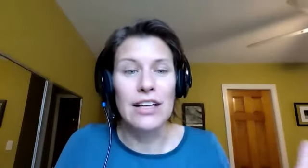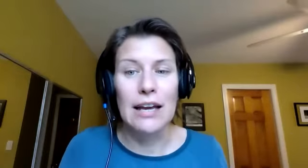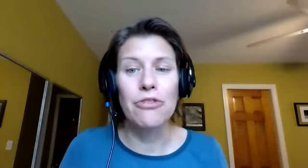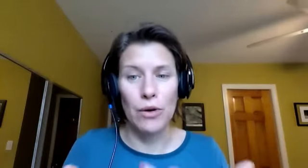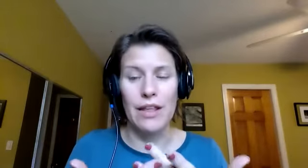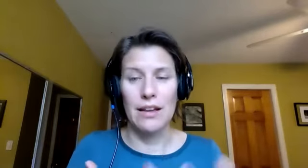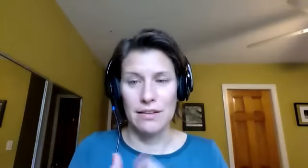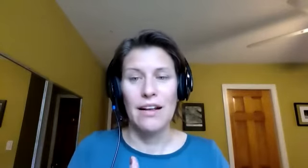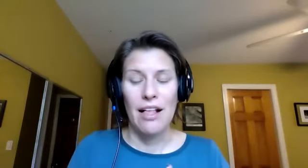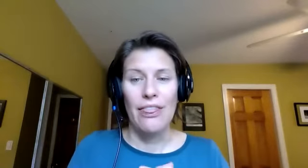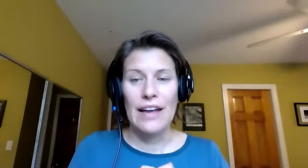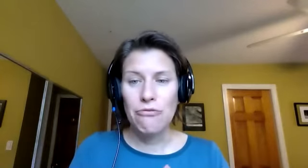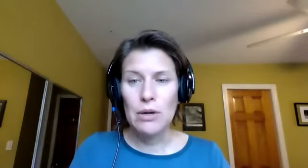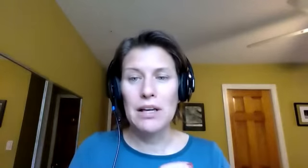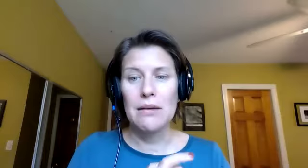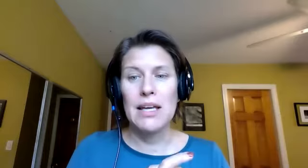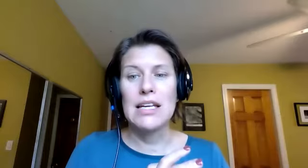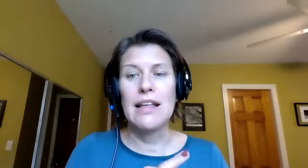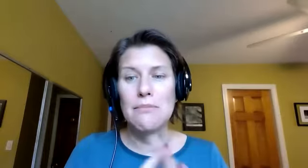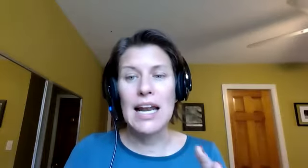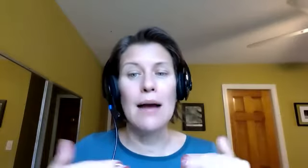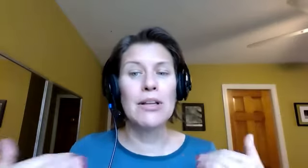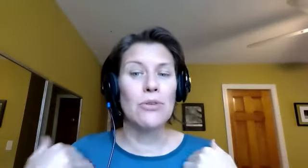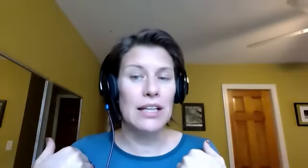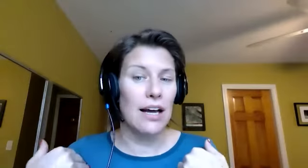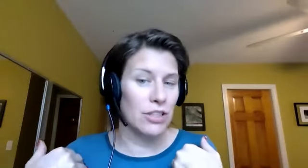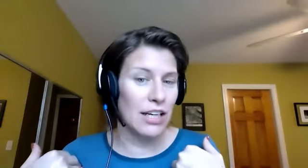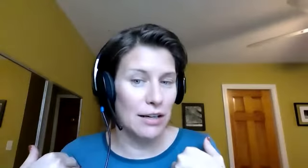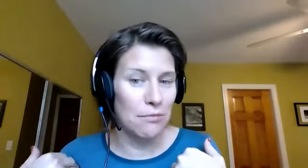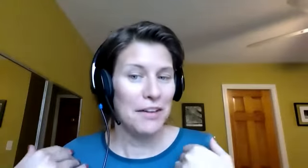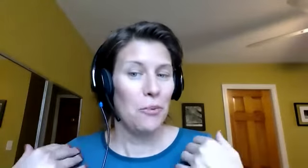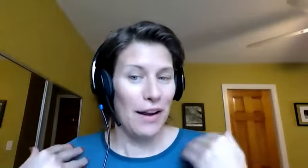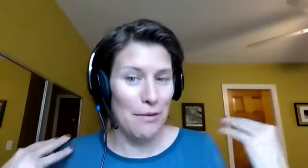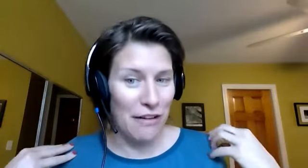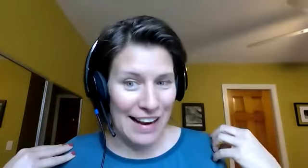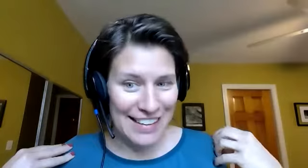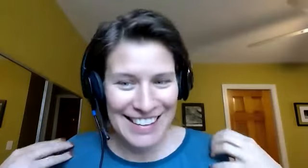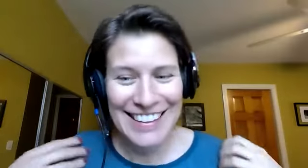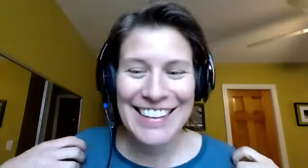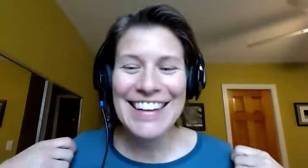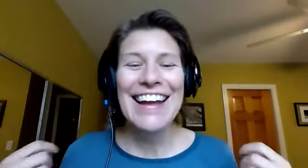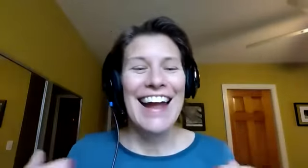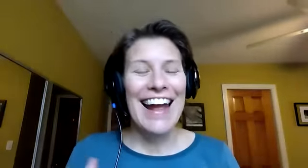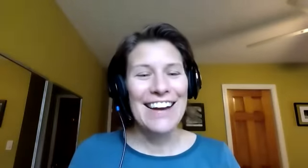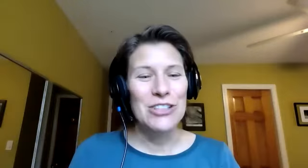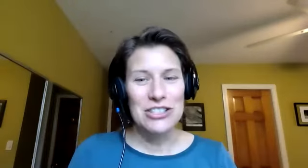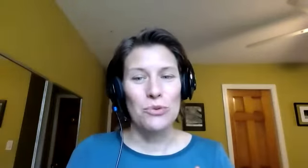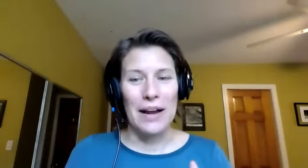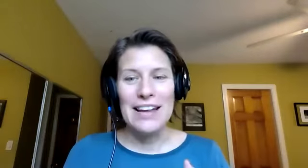came from within, they formed the committee. They, they meet, I'm only allowed to come when I'm invited and which is great.